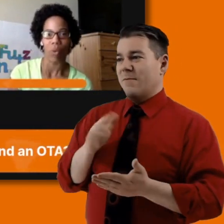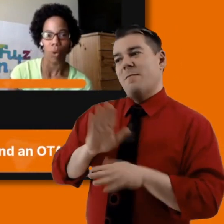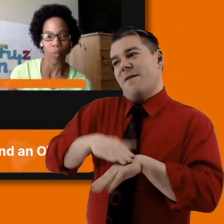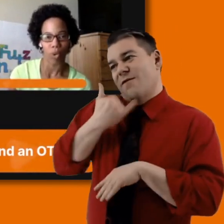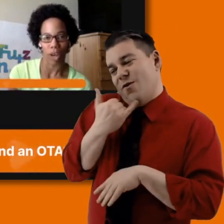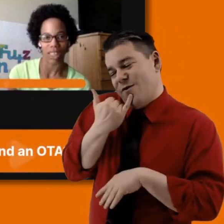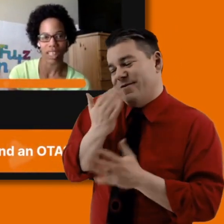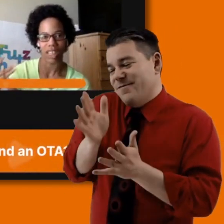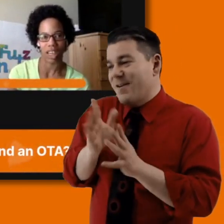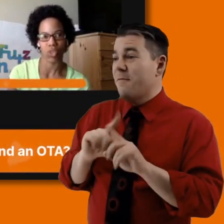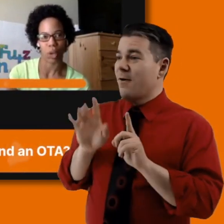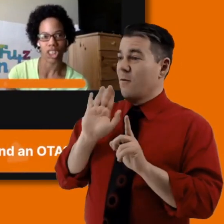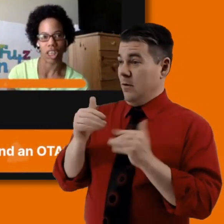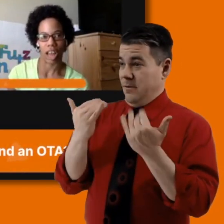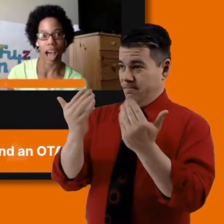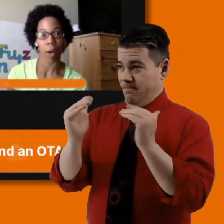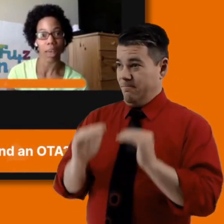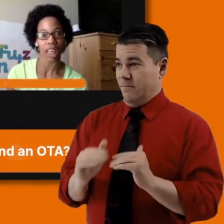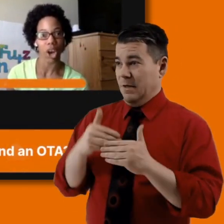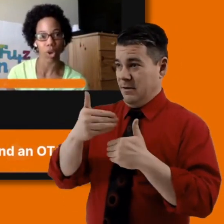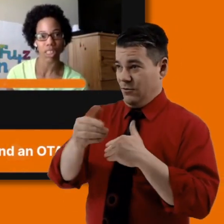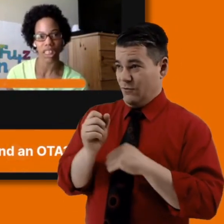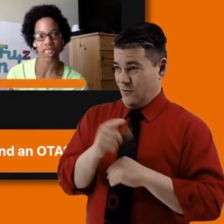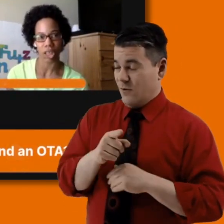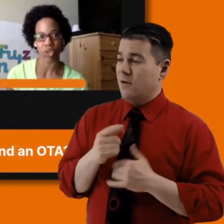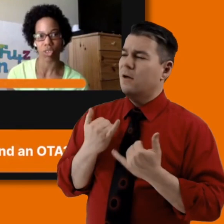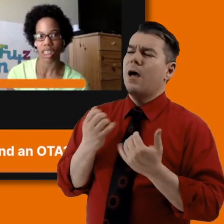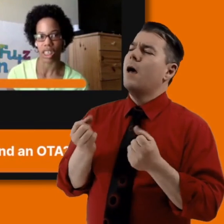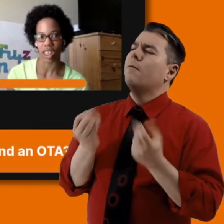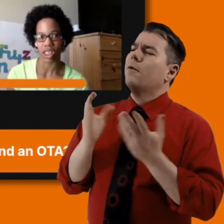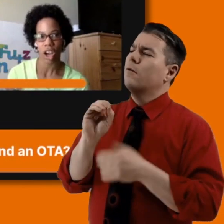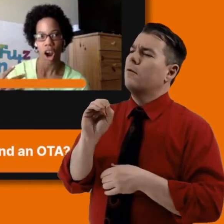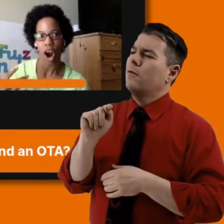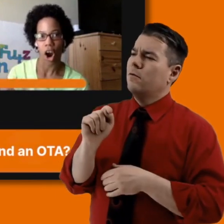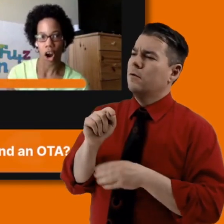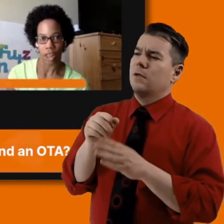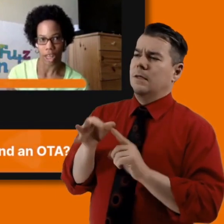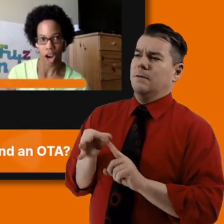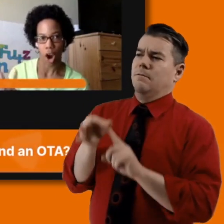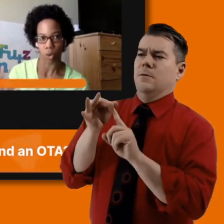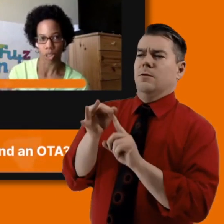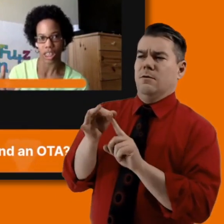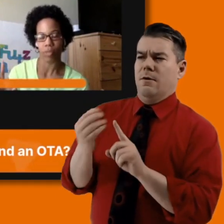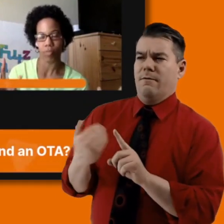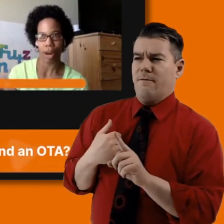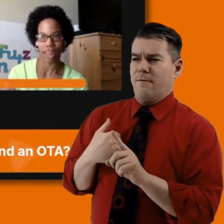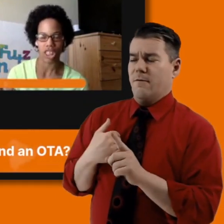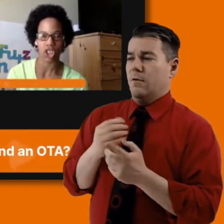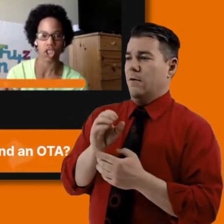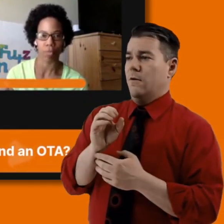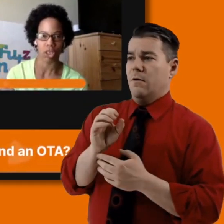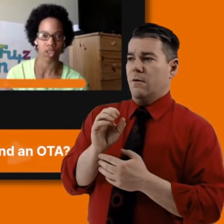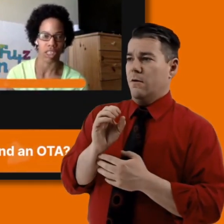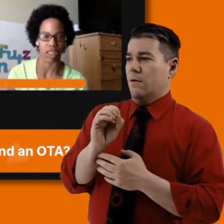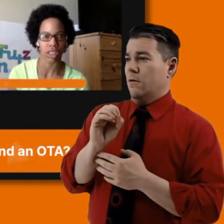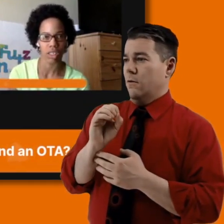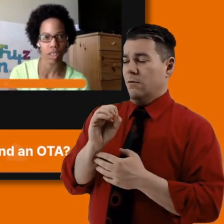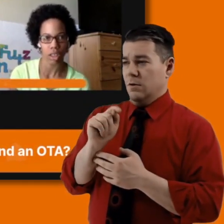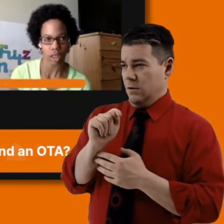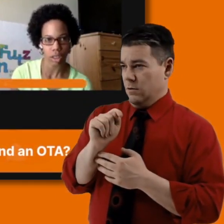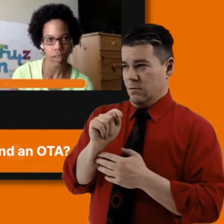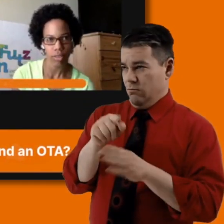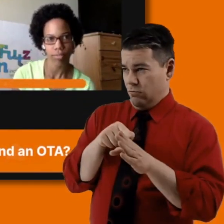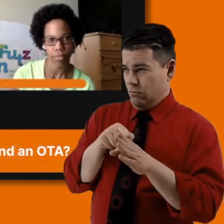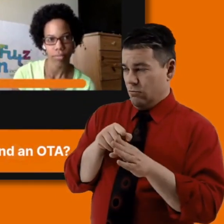But we'll move on to the next question. How many OT specialties are there? OT practitioner specialties?